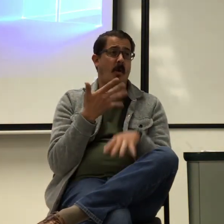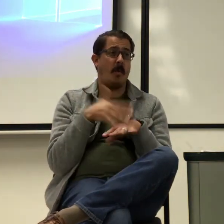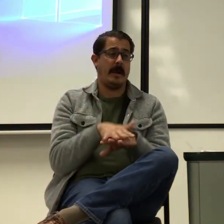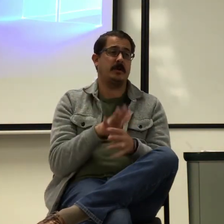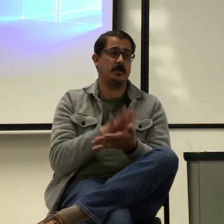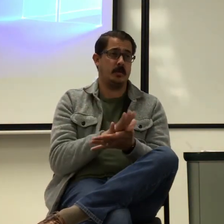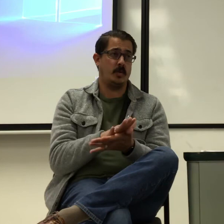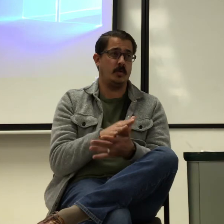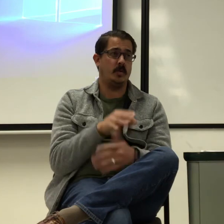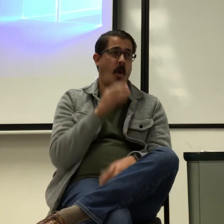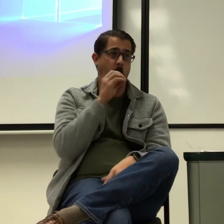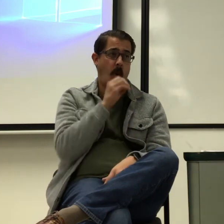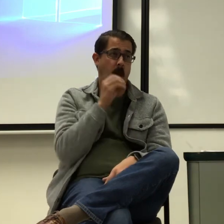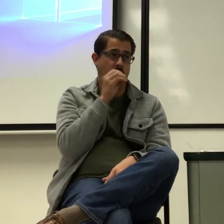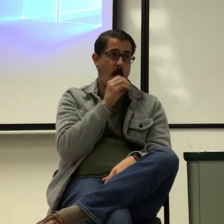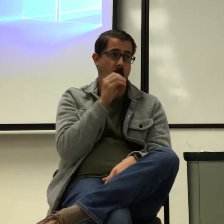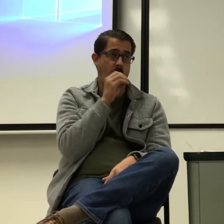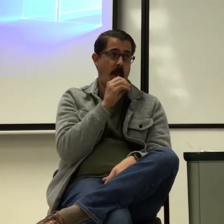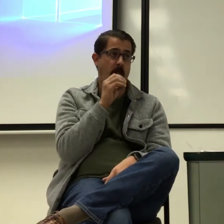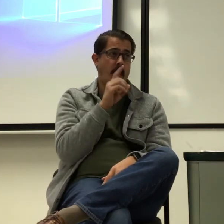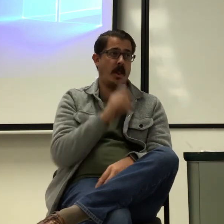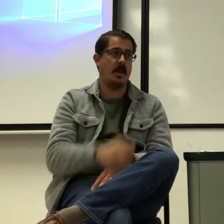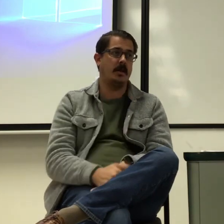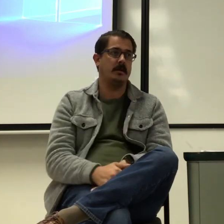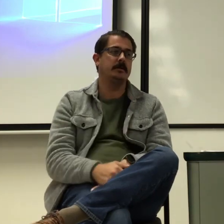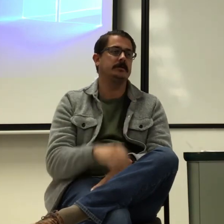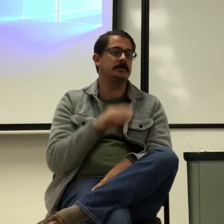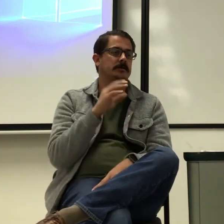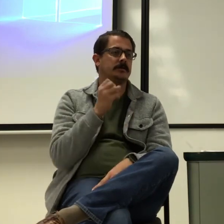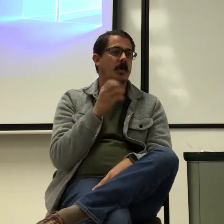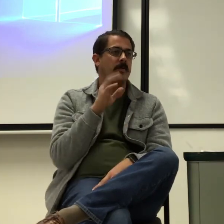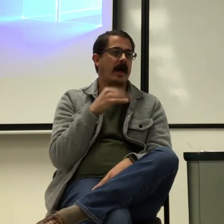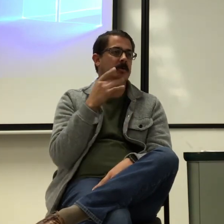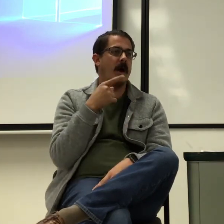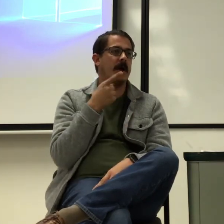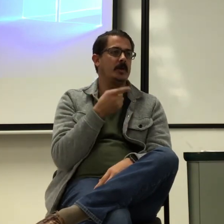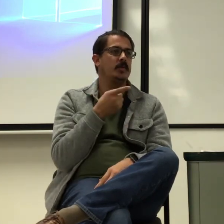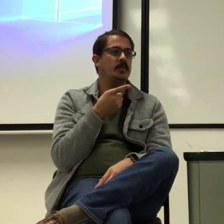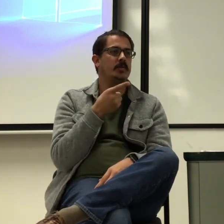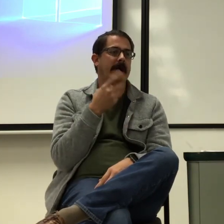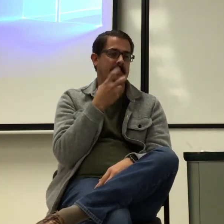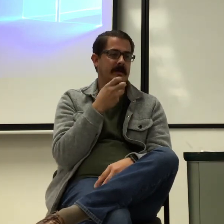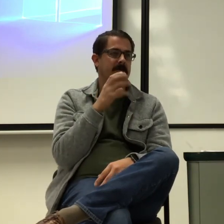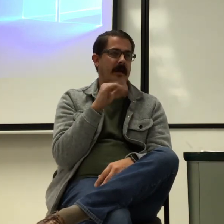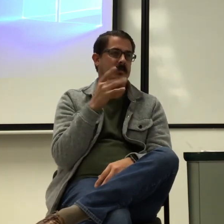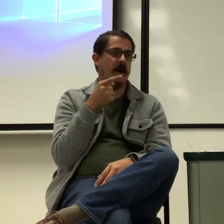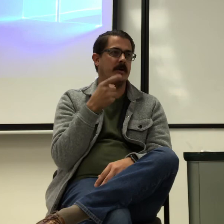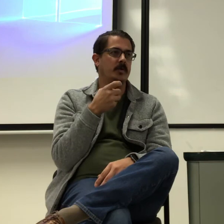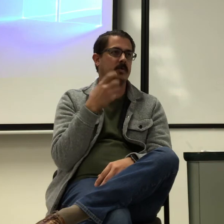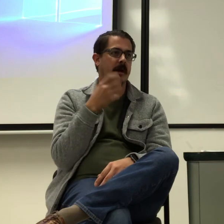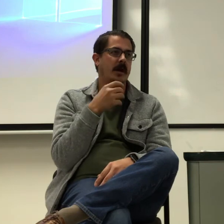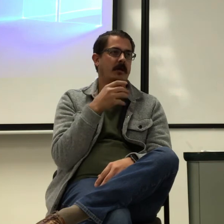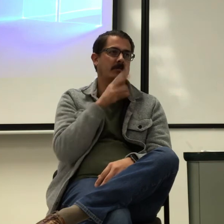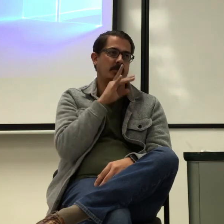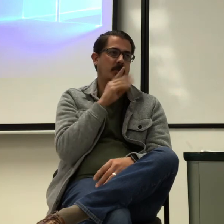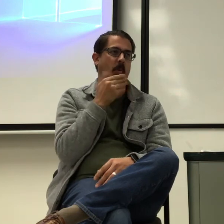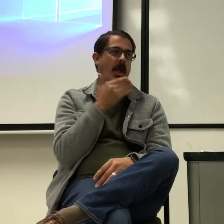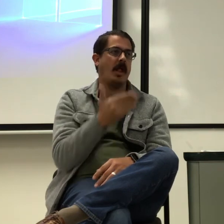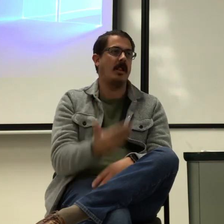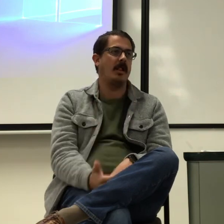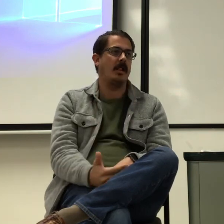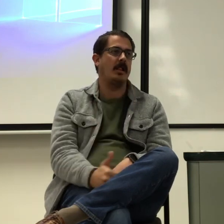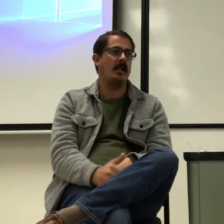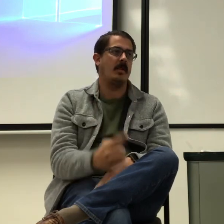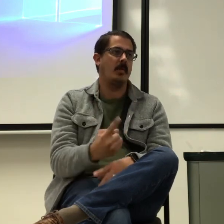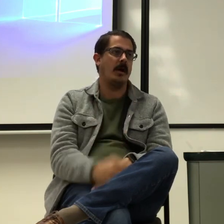Let's remember that the multiple choice portion of the test will become available sometime today, maybe tomorrow. Today or tomorrow. It'll be available.